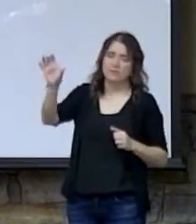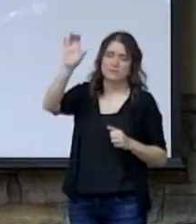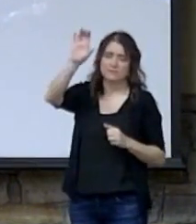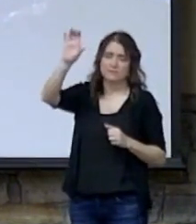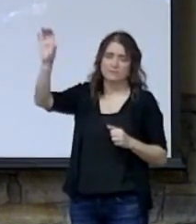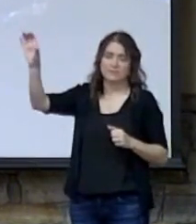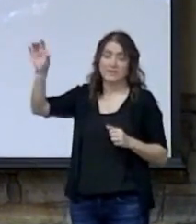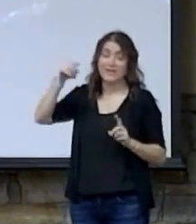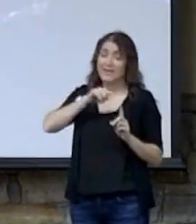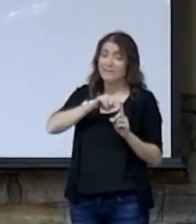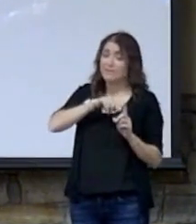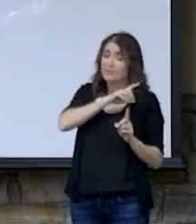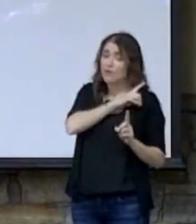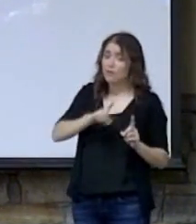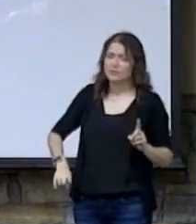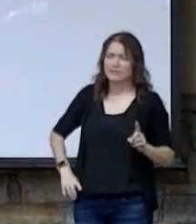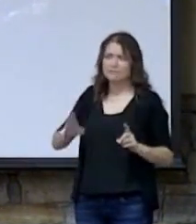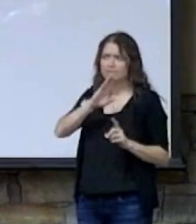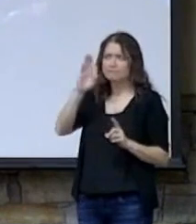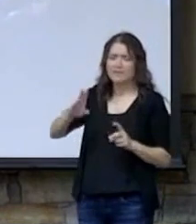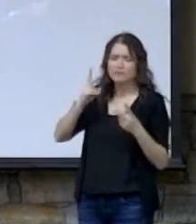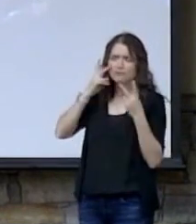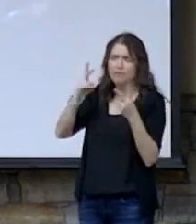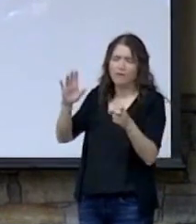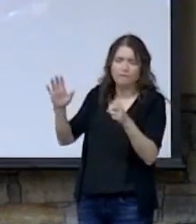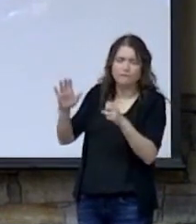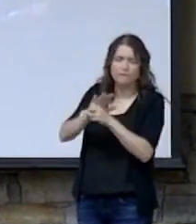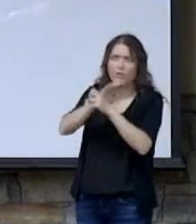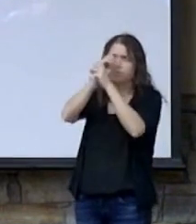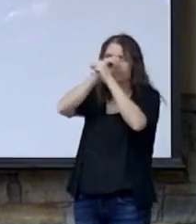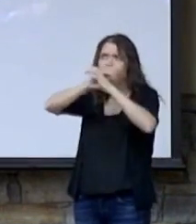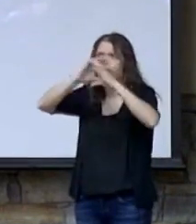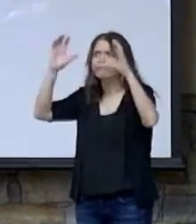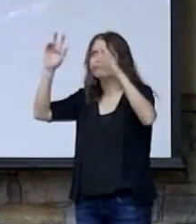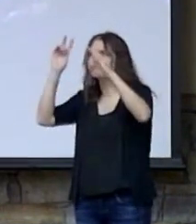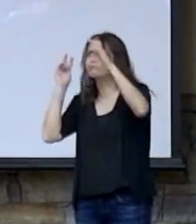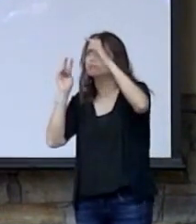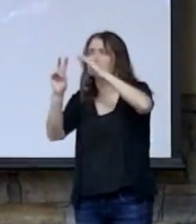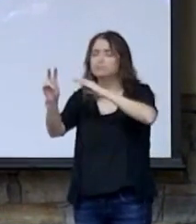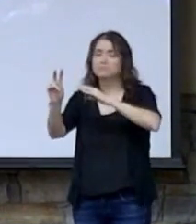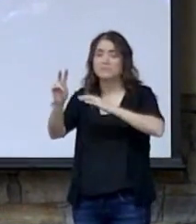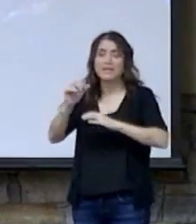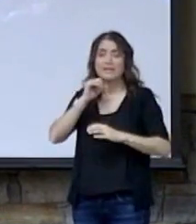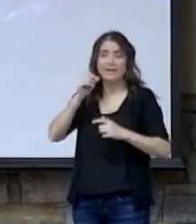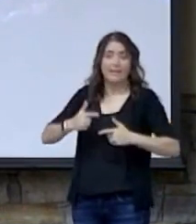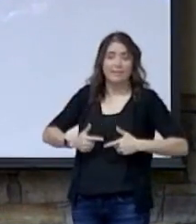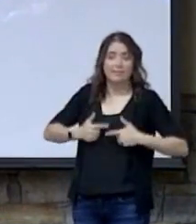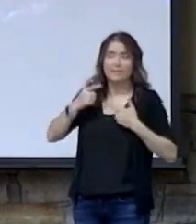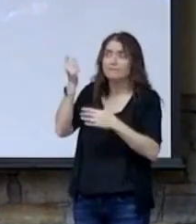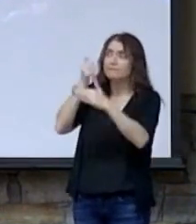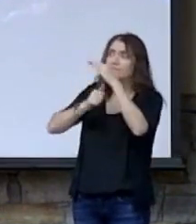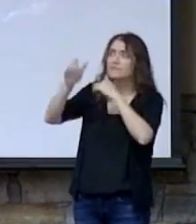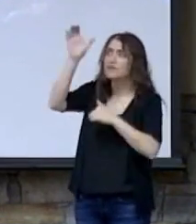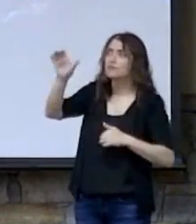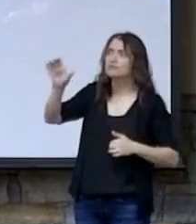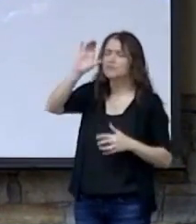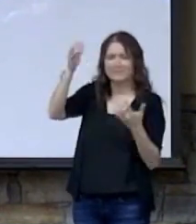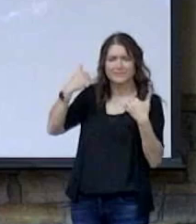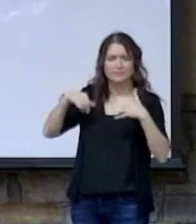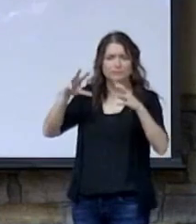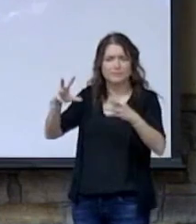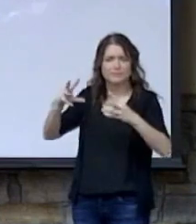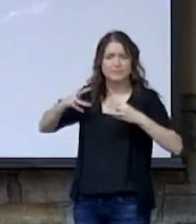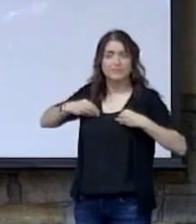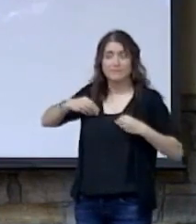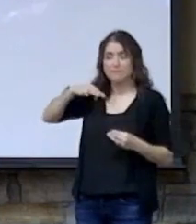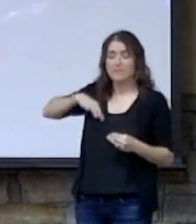though David never saw it in its fullness, even though David never lived under that cross, David received the benefits